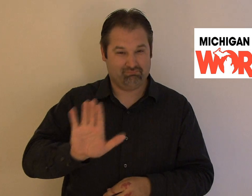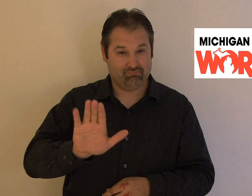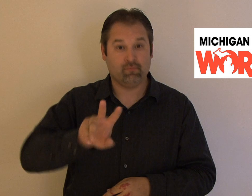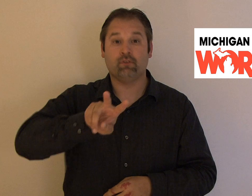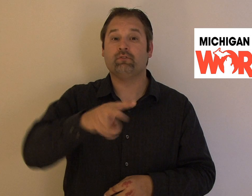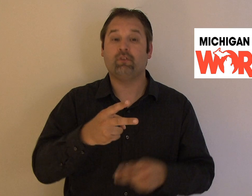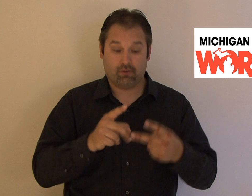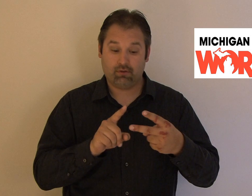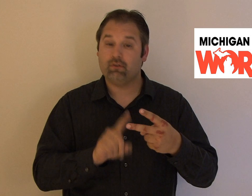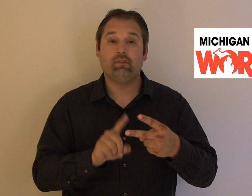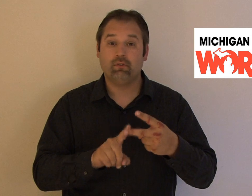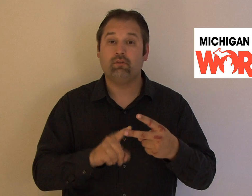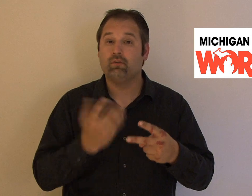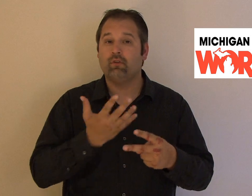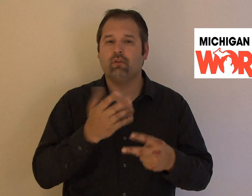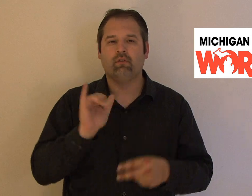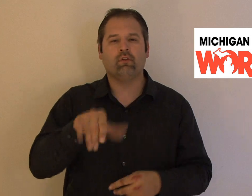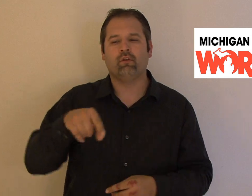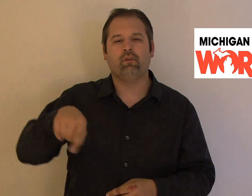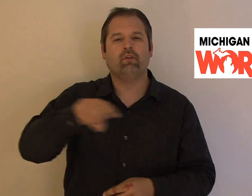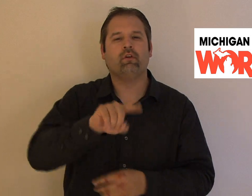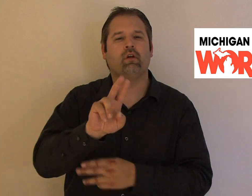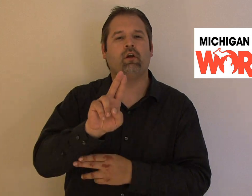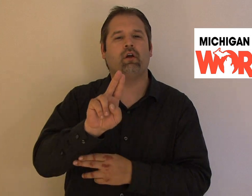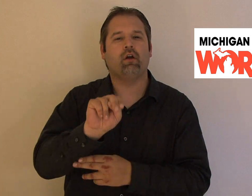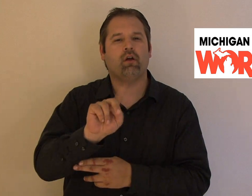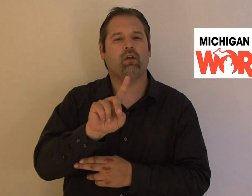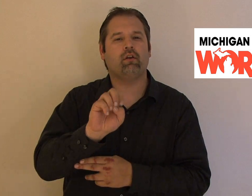Second, we have the underemployed category.